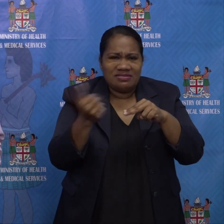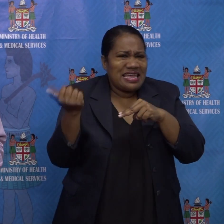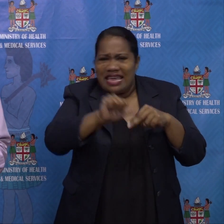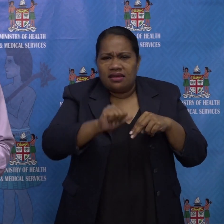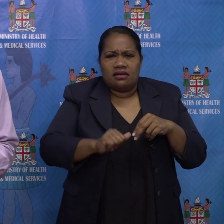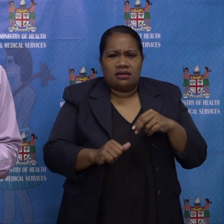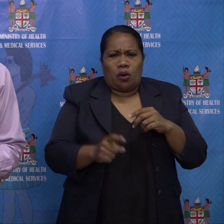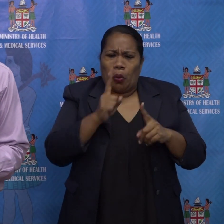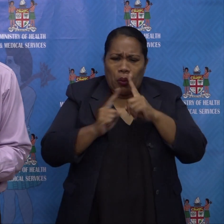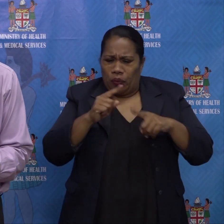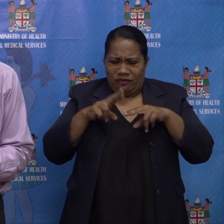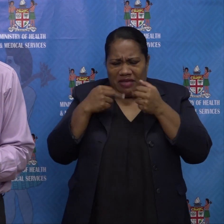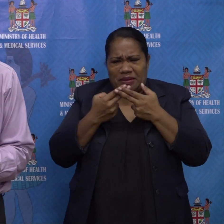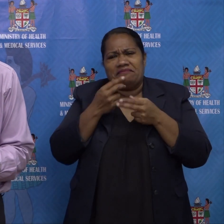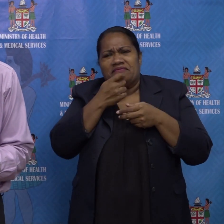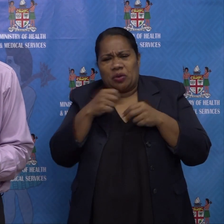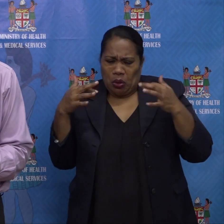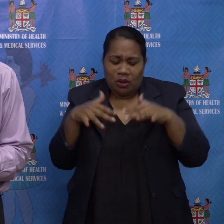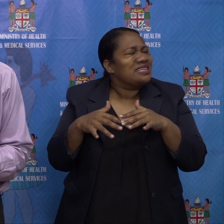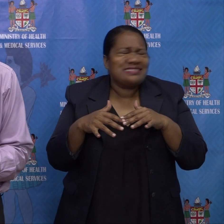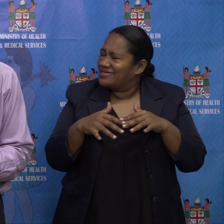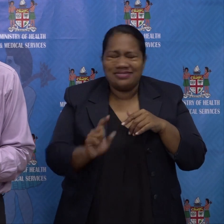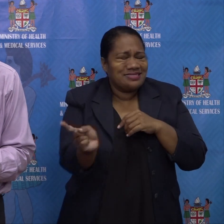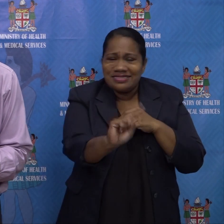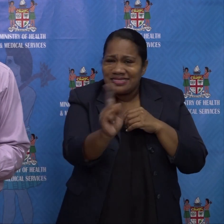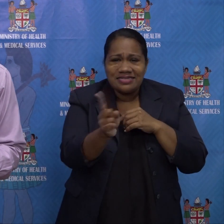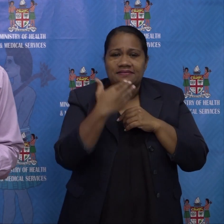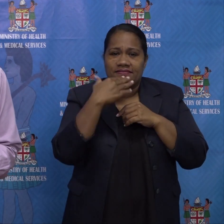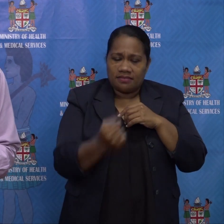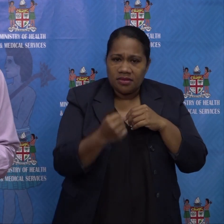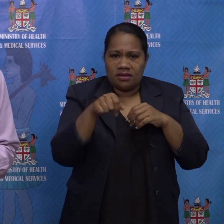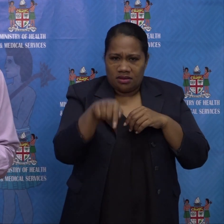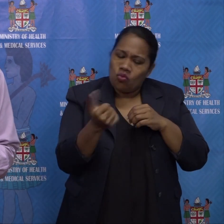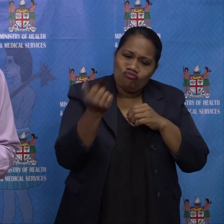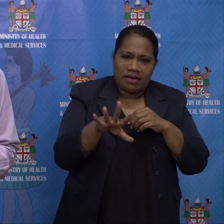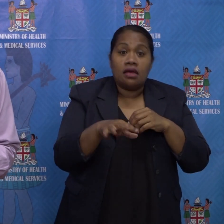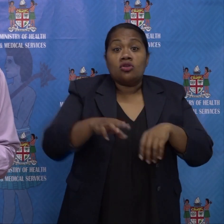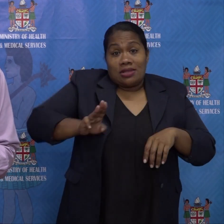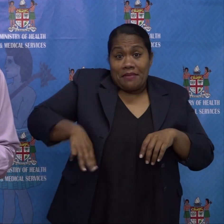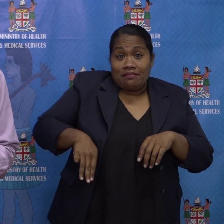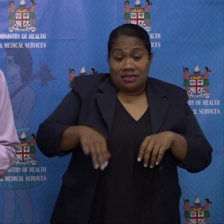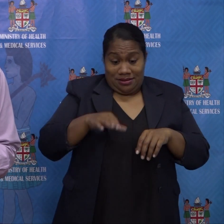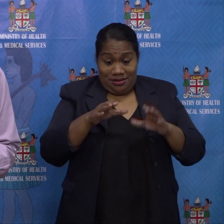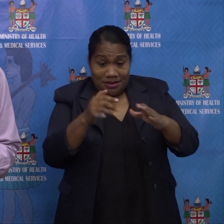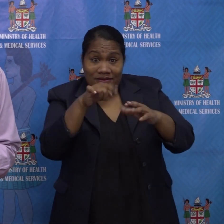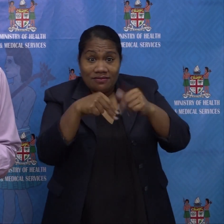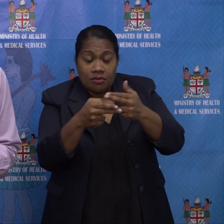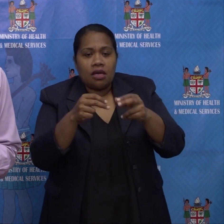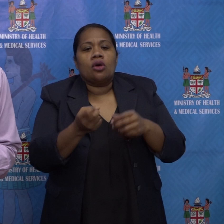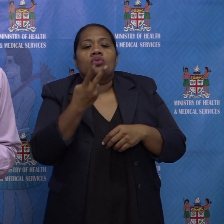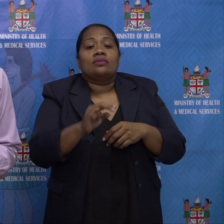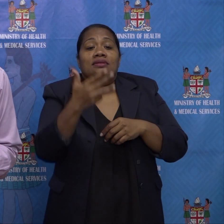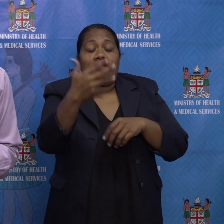The members of this patient's household have also been in quarantine from the 29th of April. All have tested negative